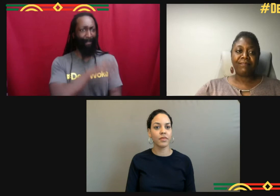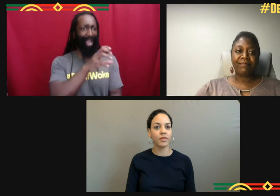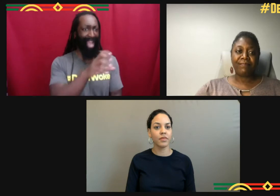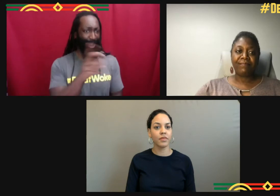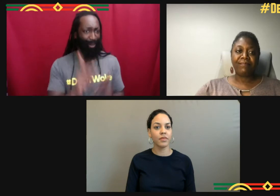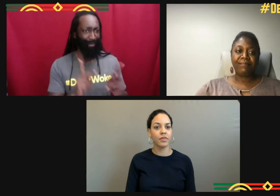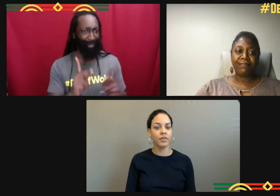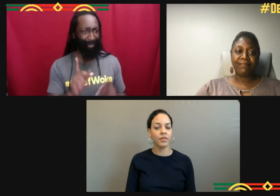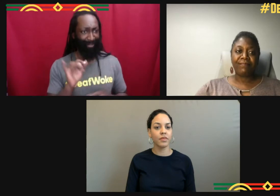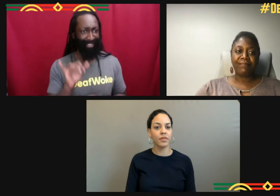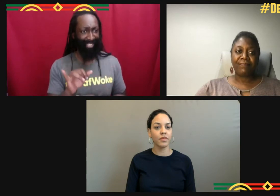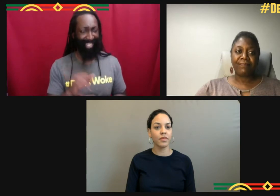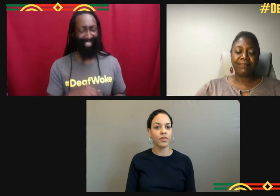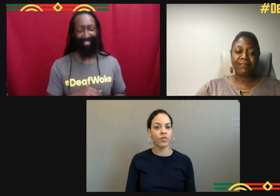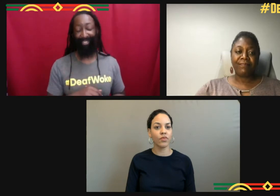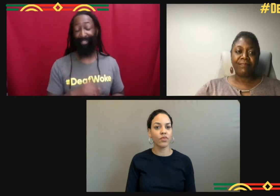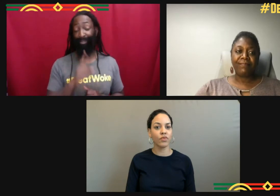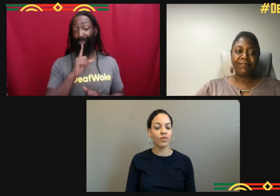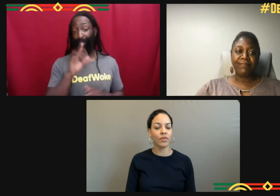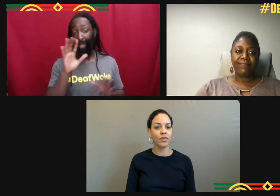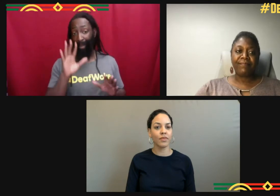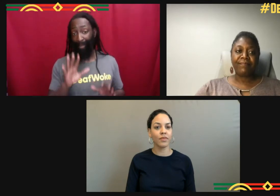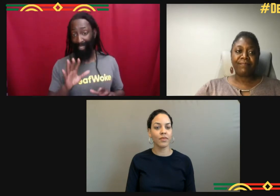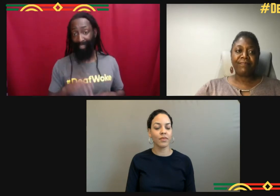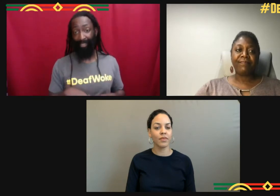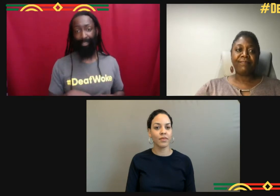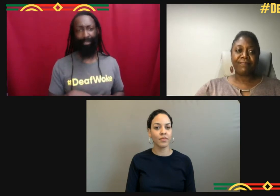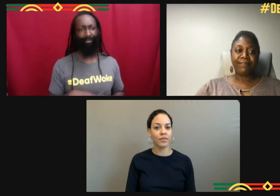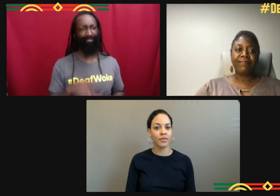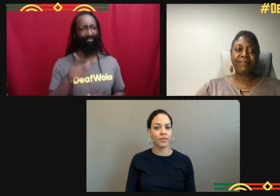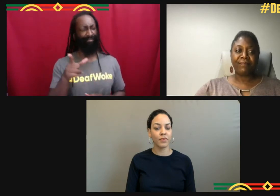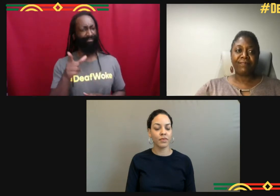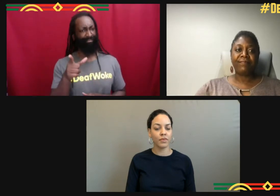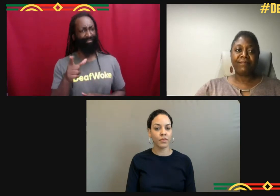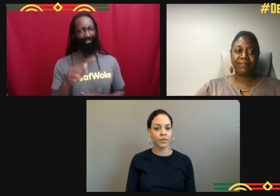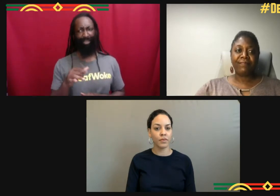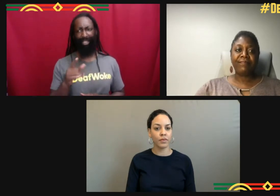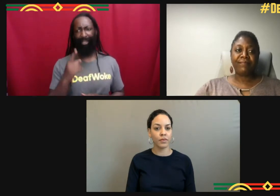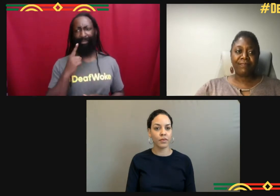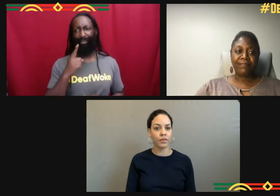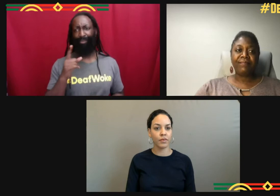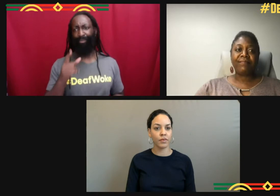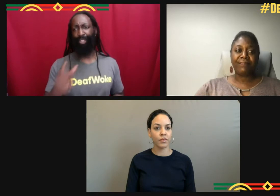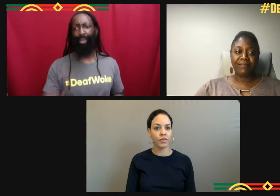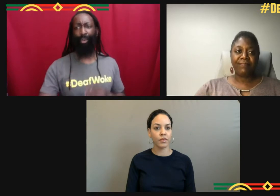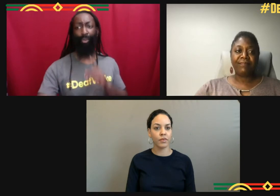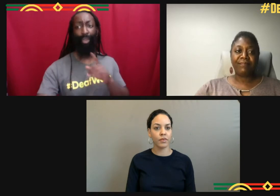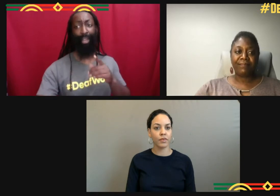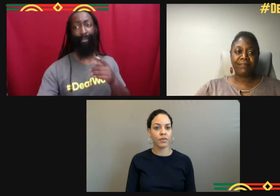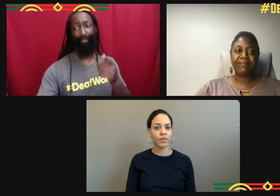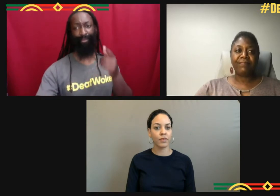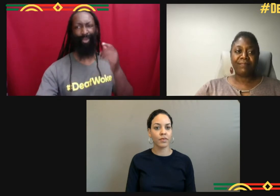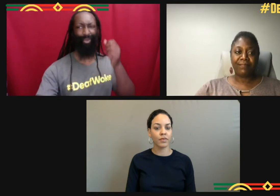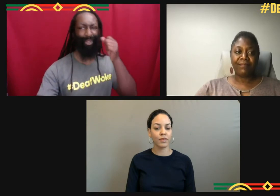And so you are empowering people, combining the worlds together.